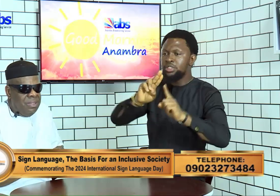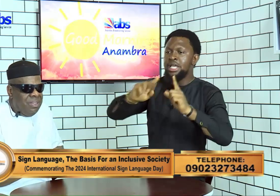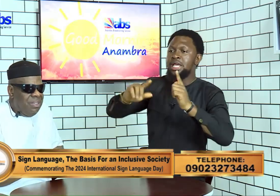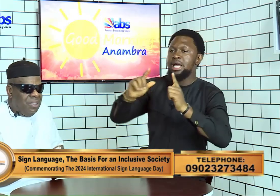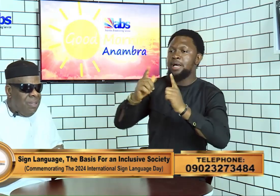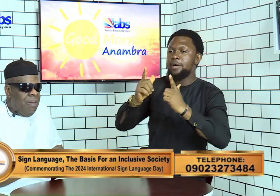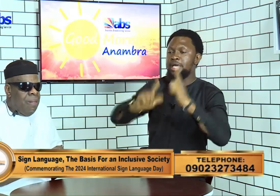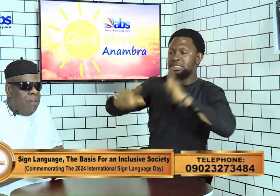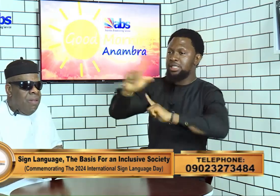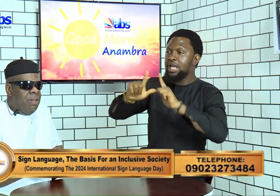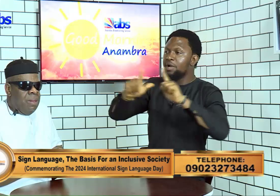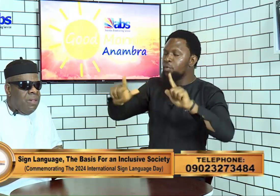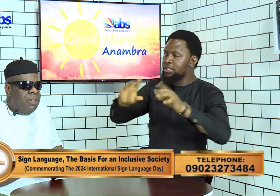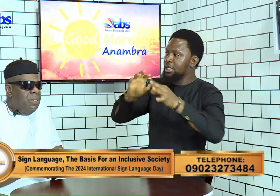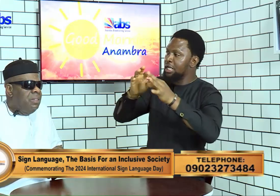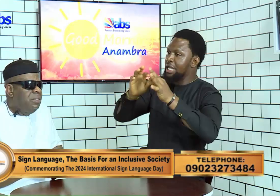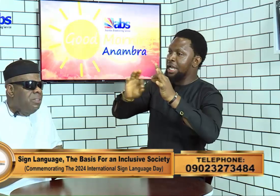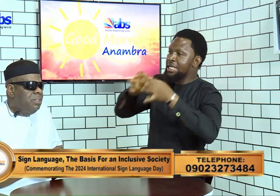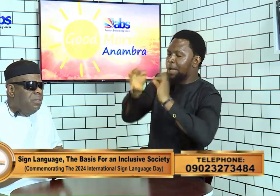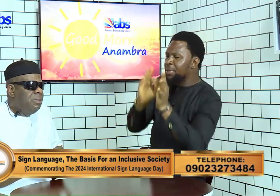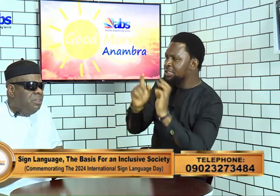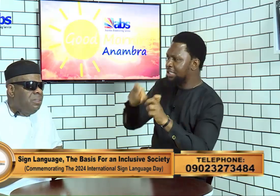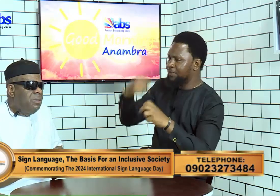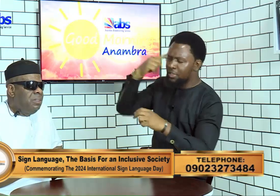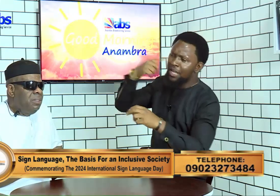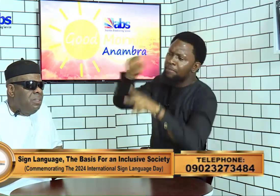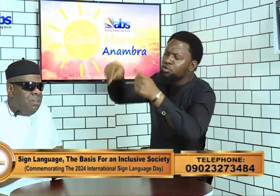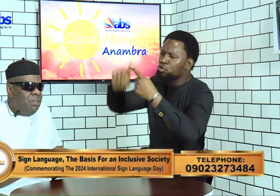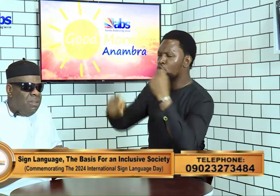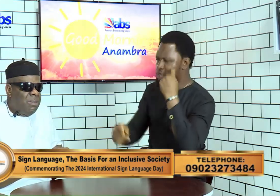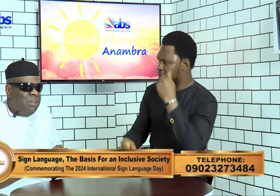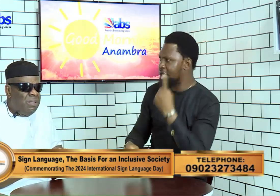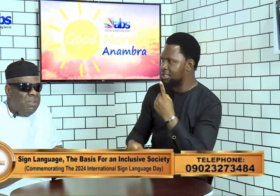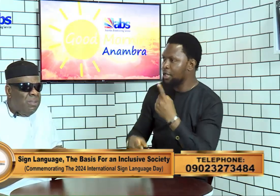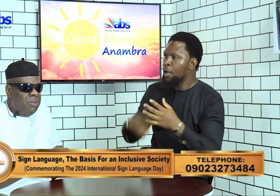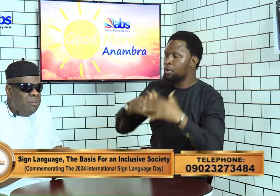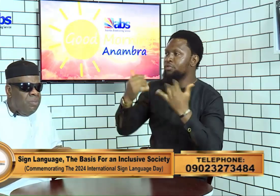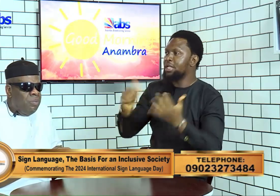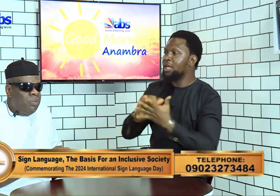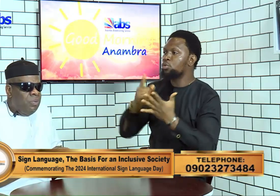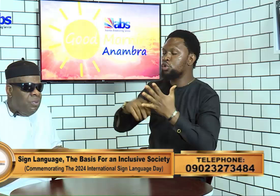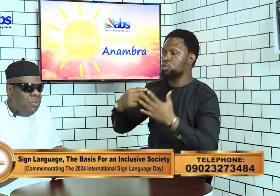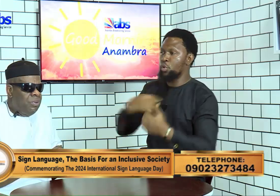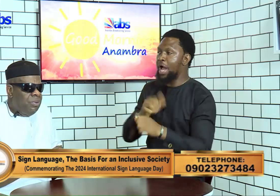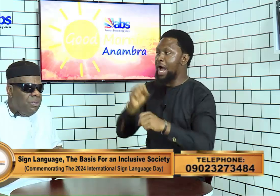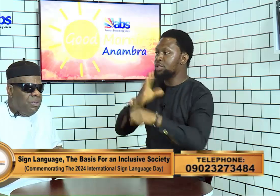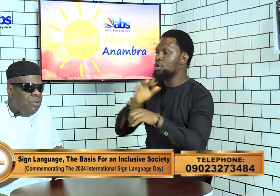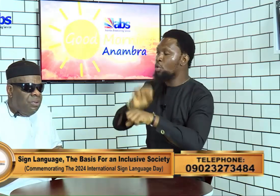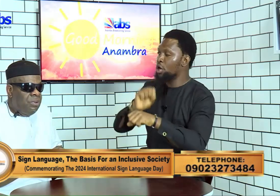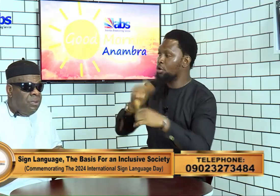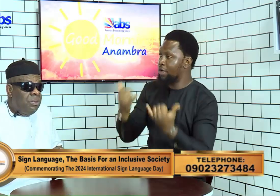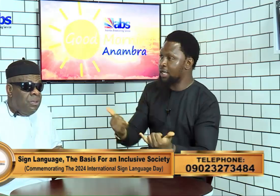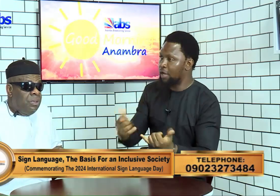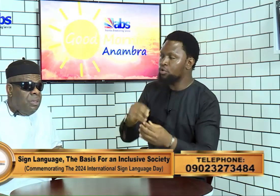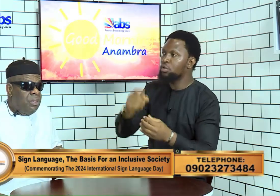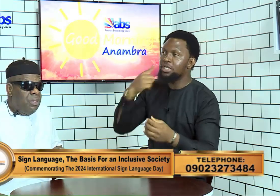use a sign language interpreting terms for the deaf person to understand, because that's what we are actually working